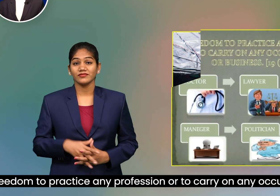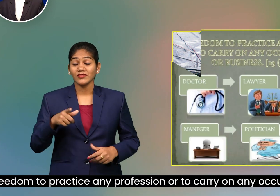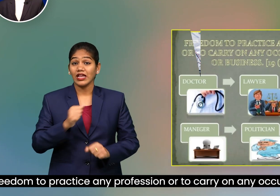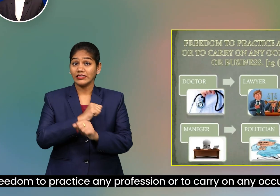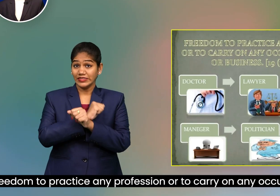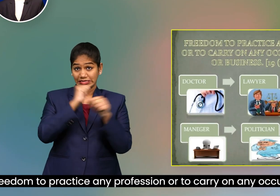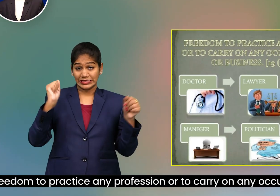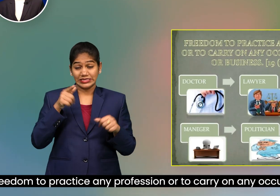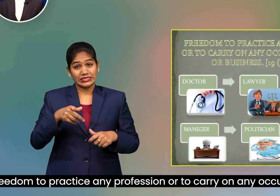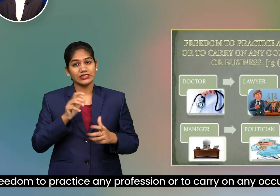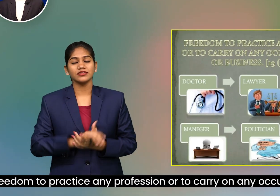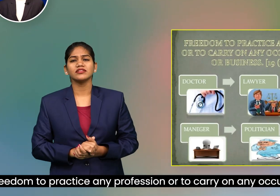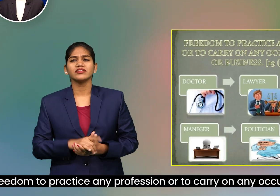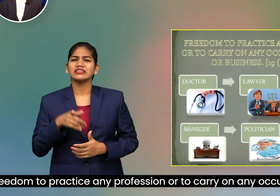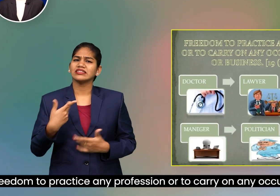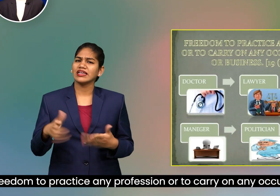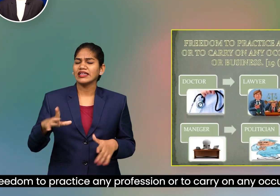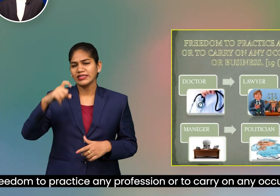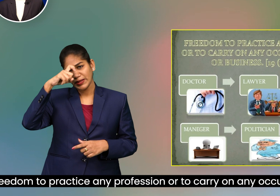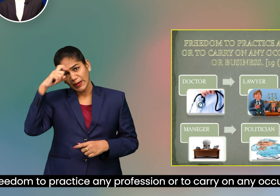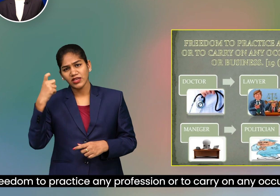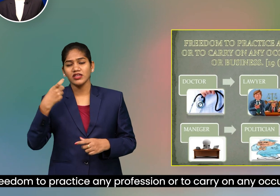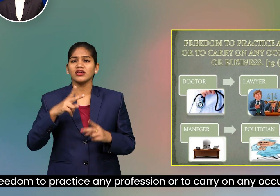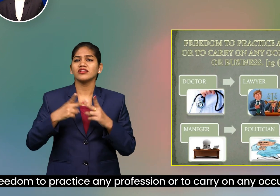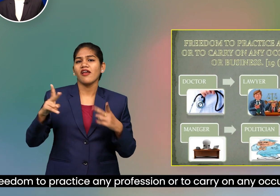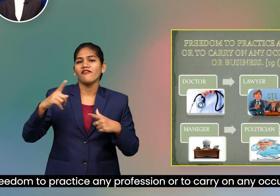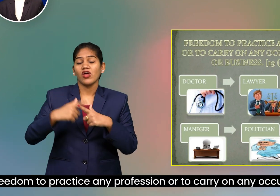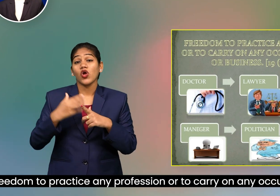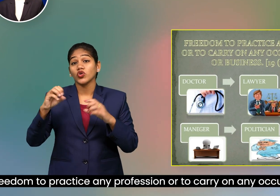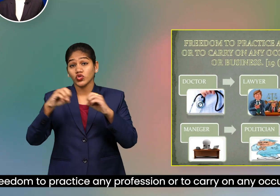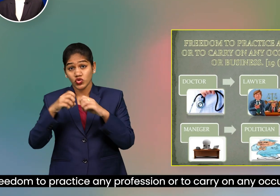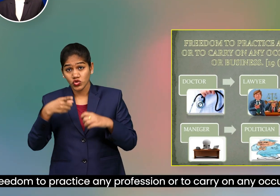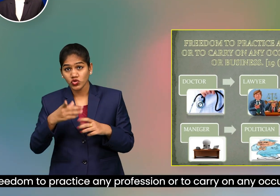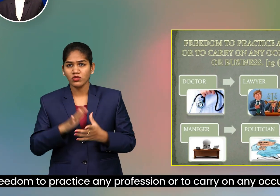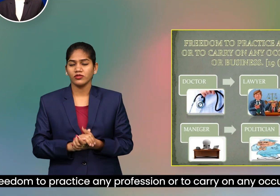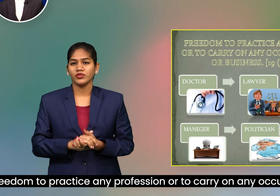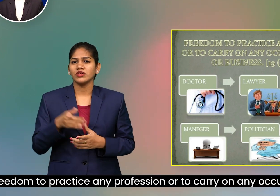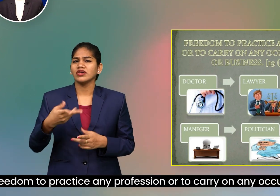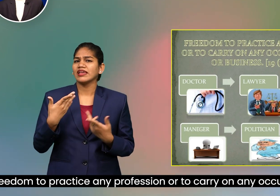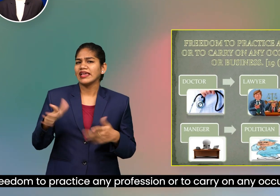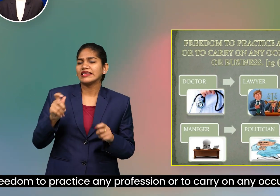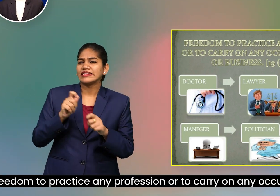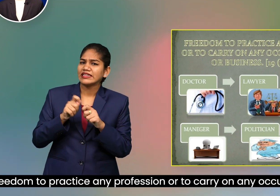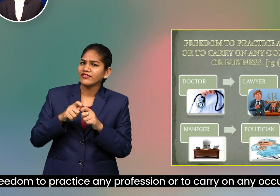Freedom to practice any profession or to carry on any occupation, trade, or